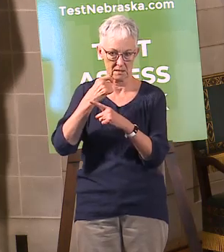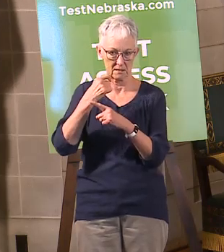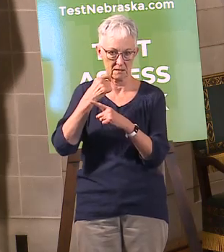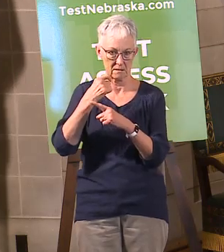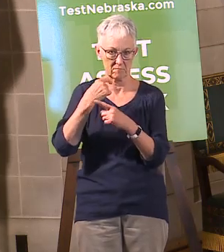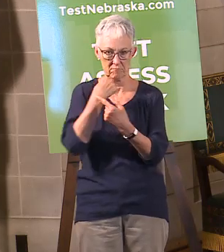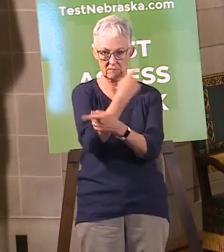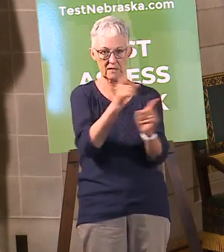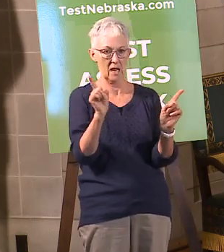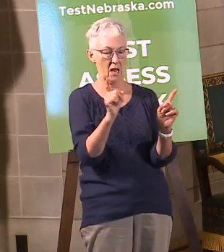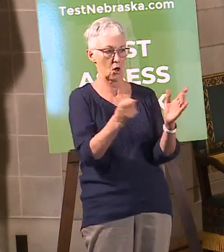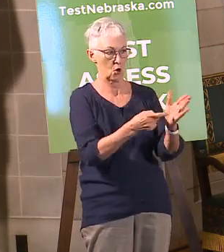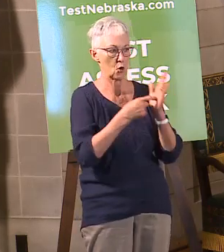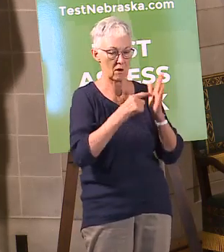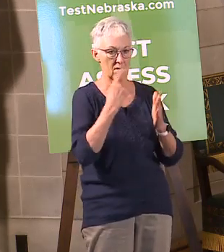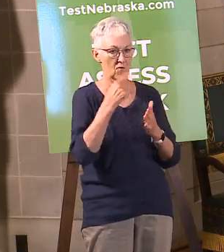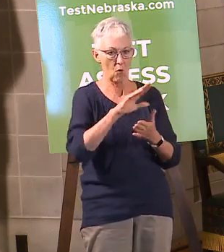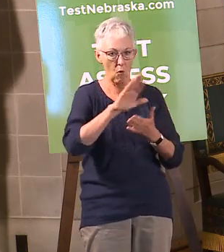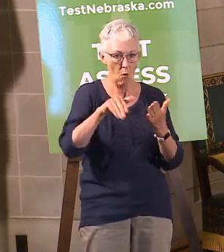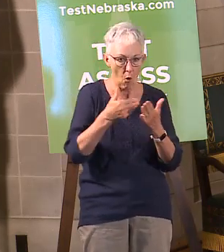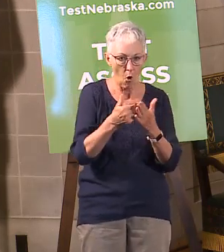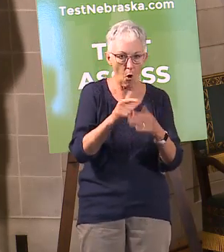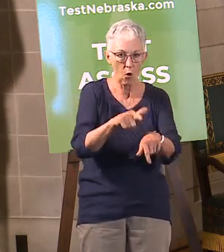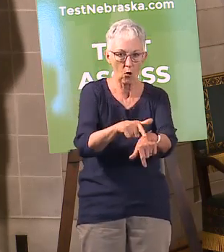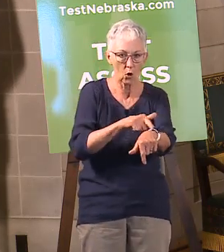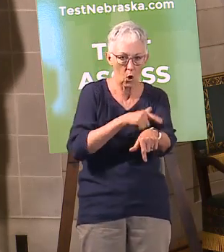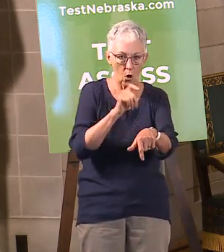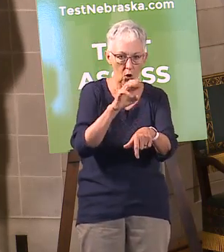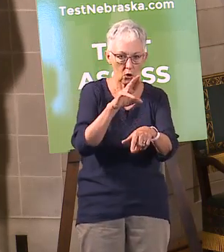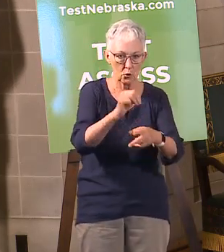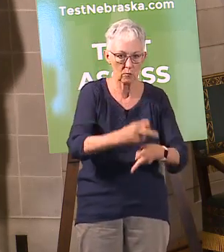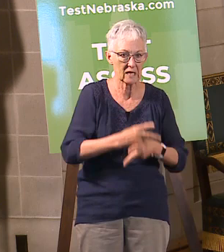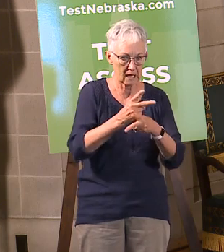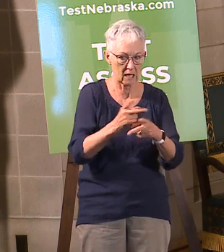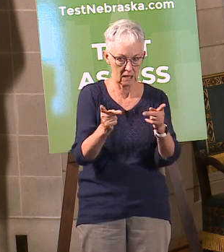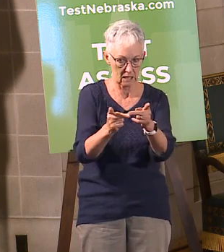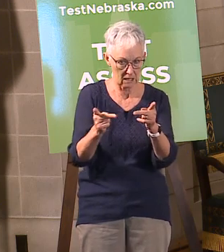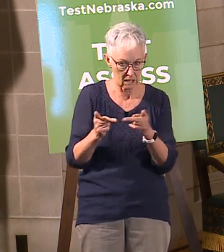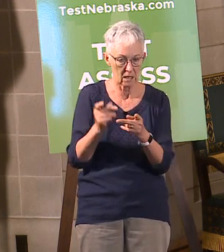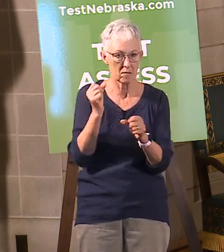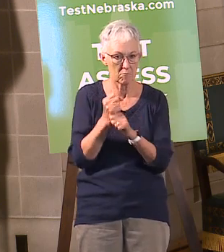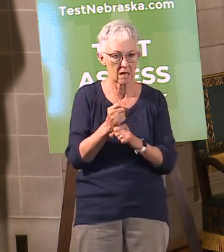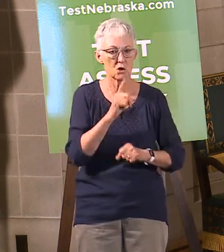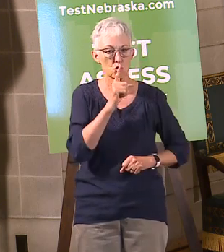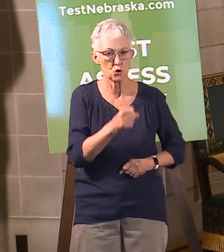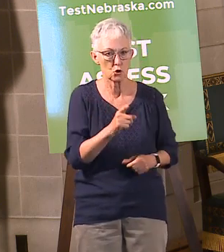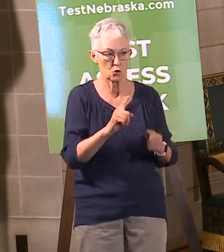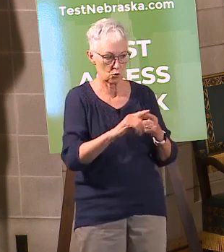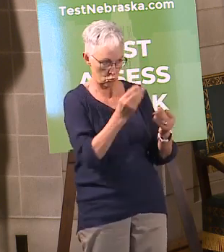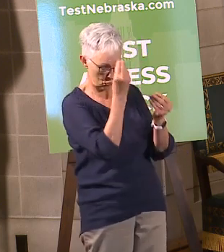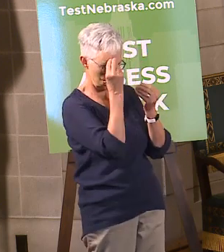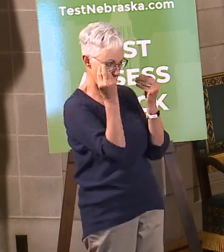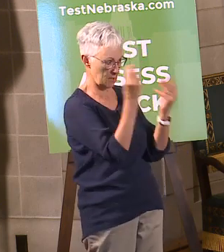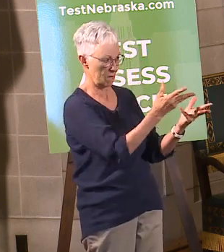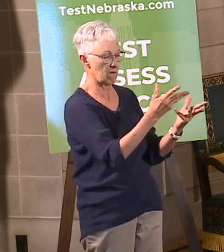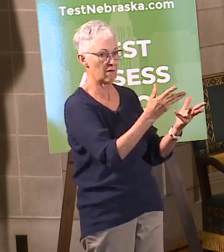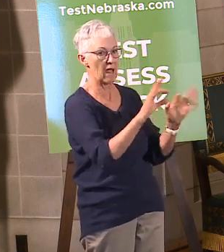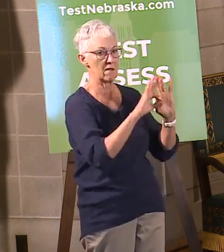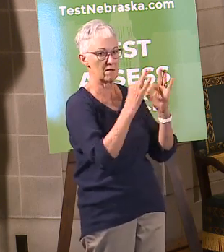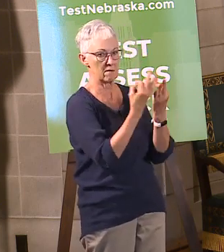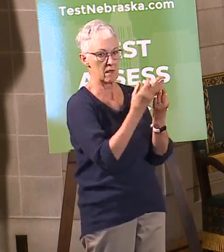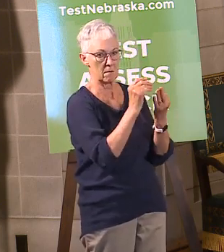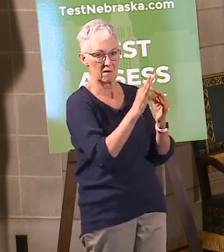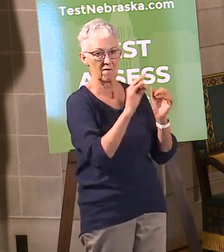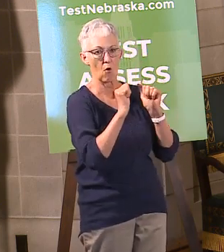requirement for all long-term care facilities to make sure and notify families of residents.